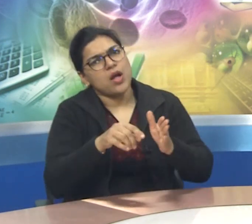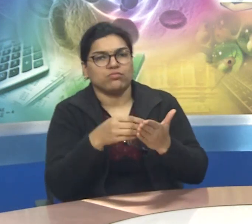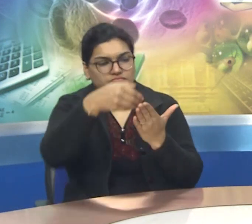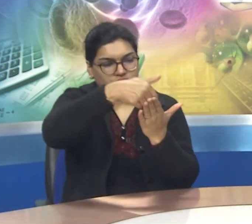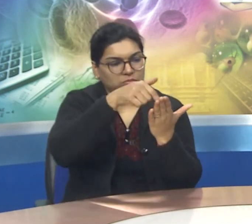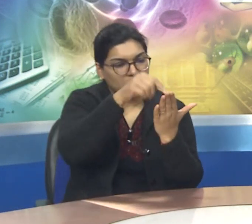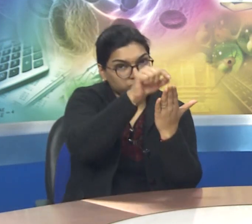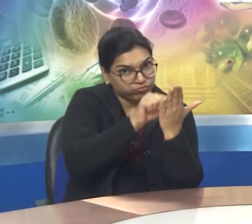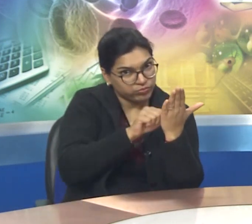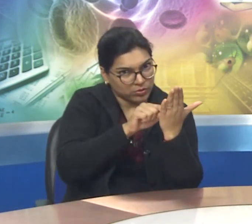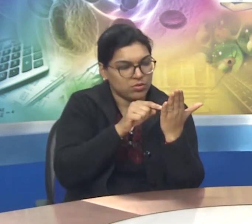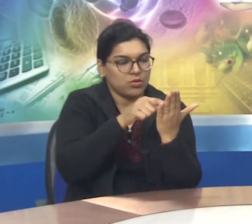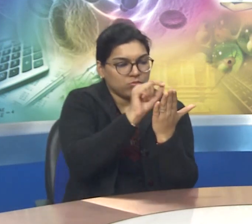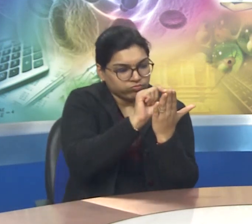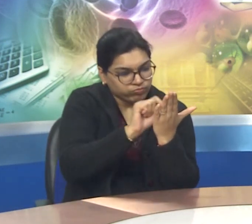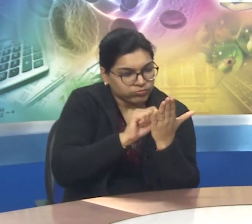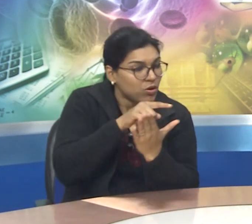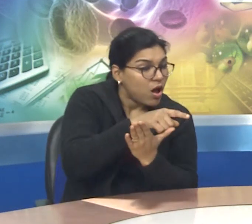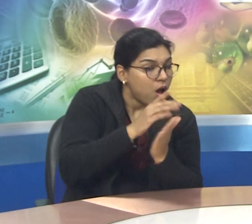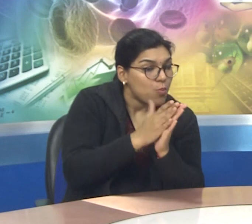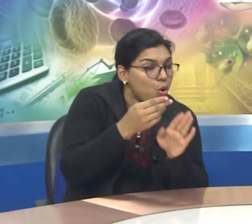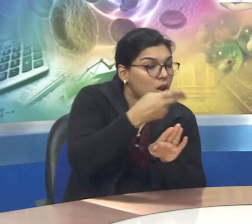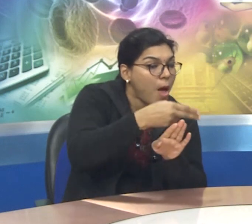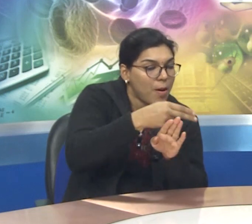the headings are brought together.